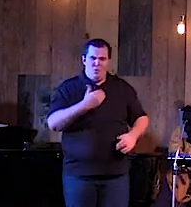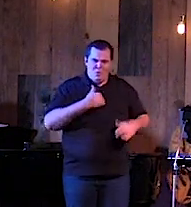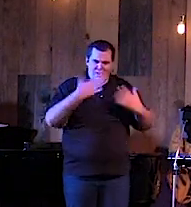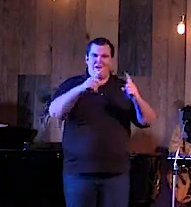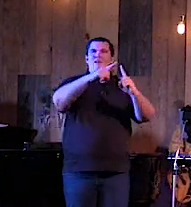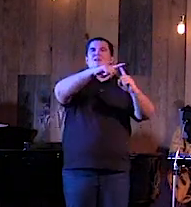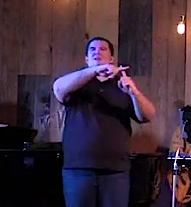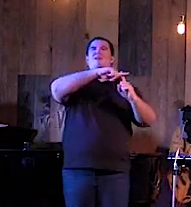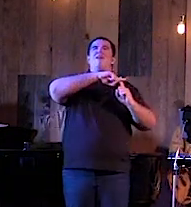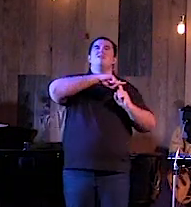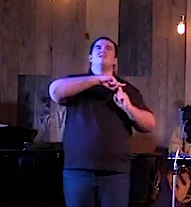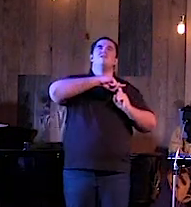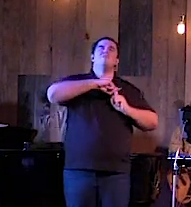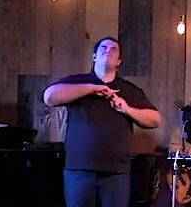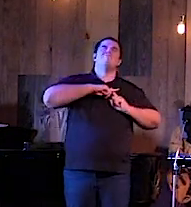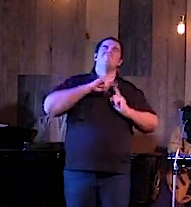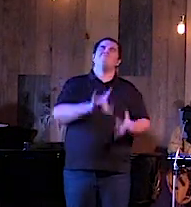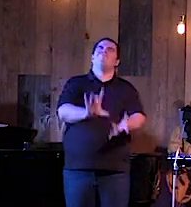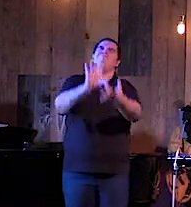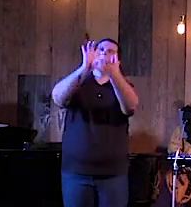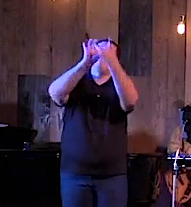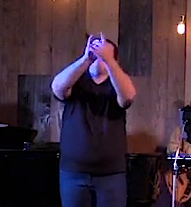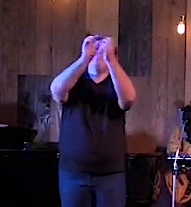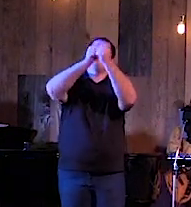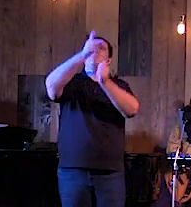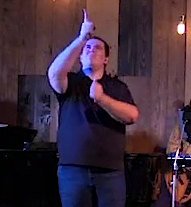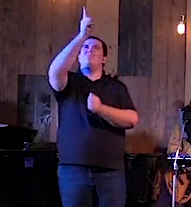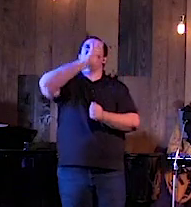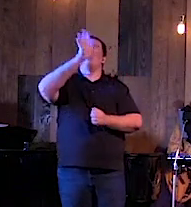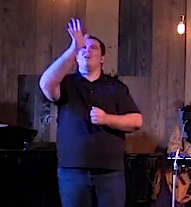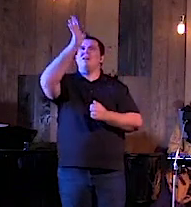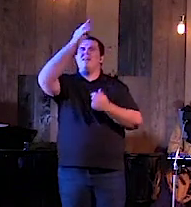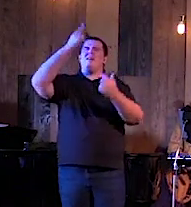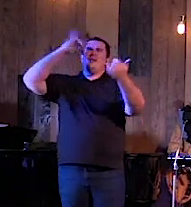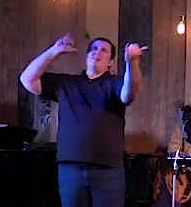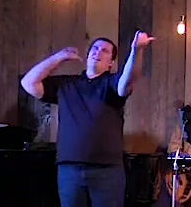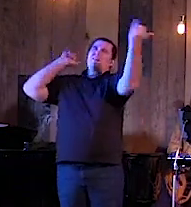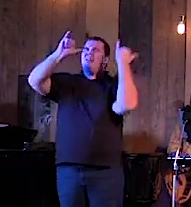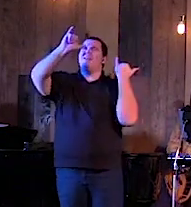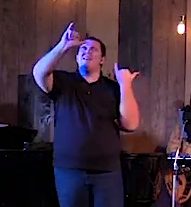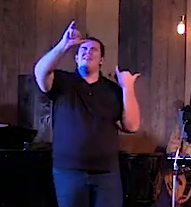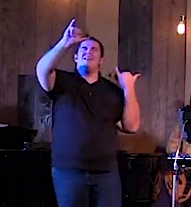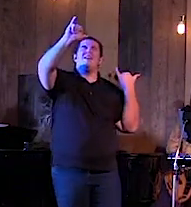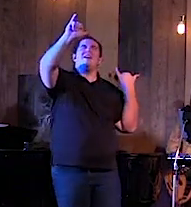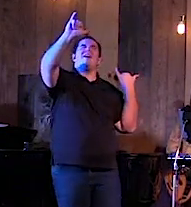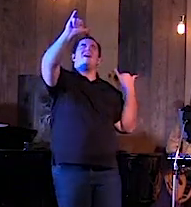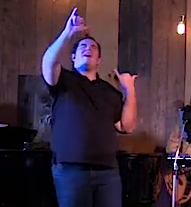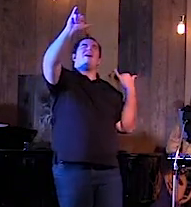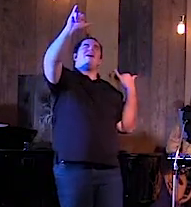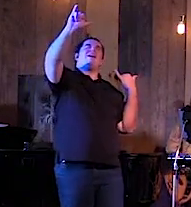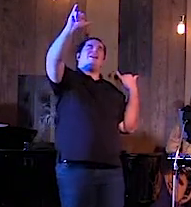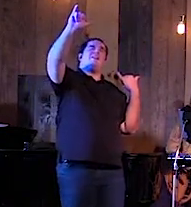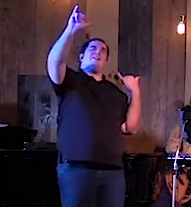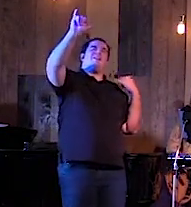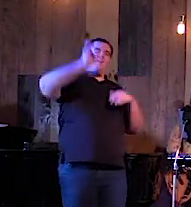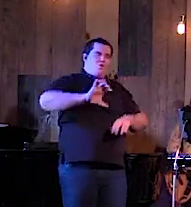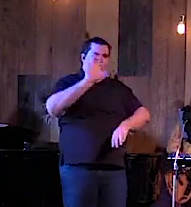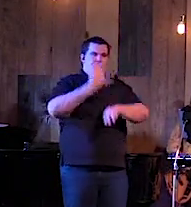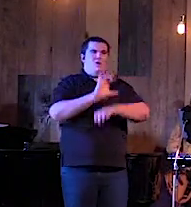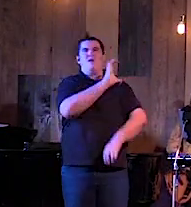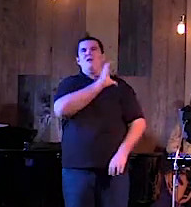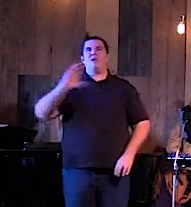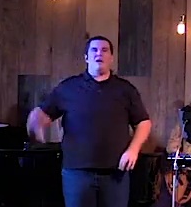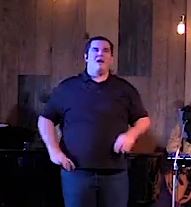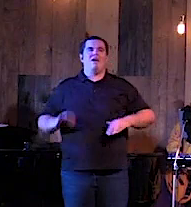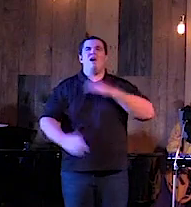the souls of all who'd come to the Father are restored. And the